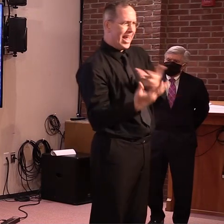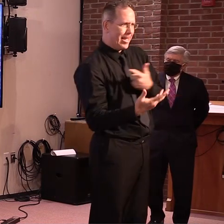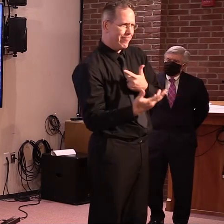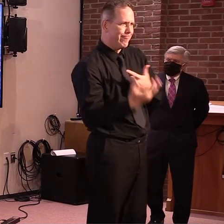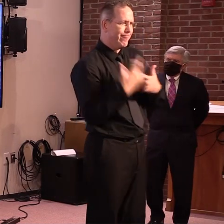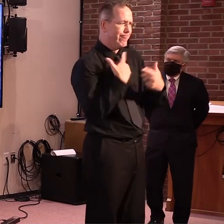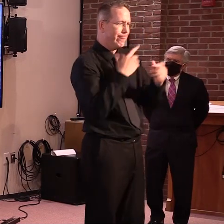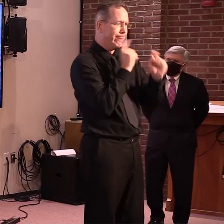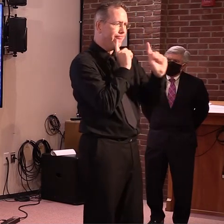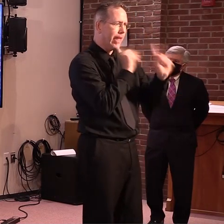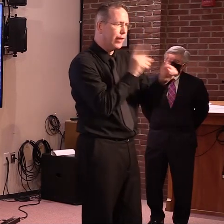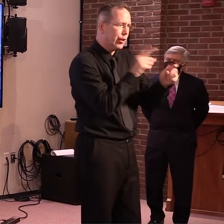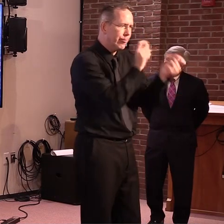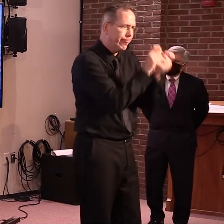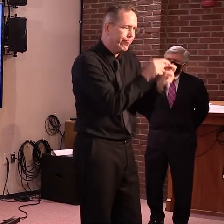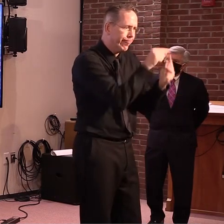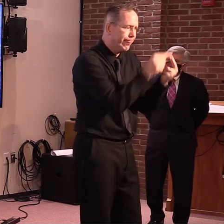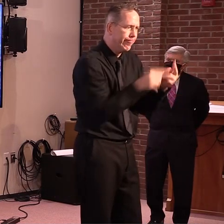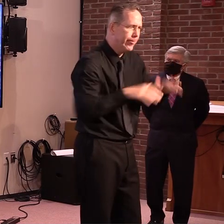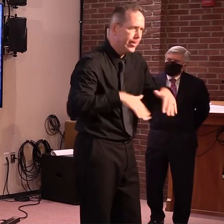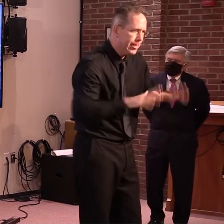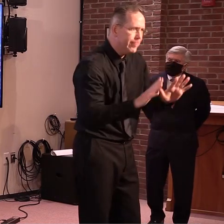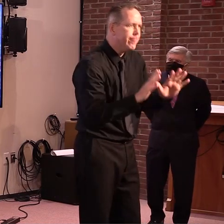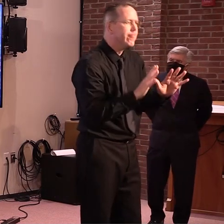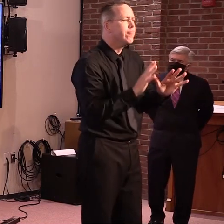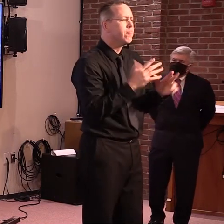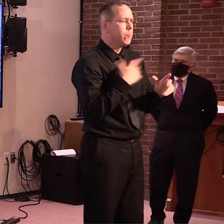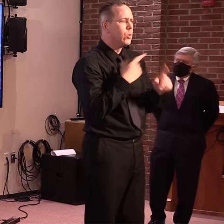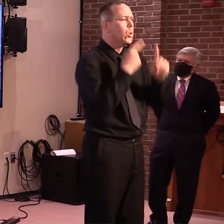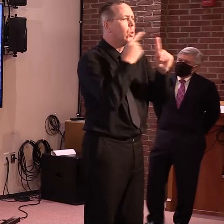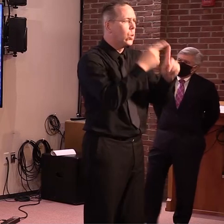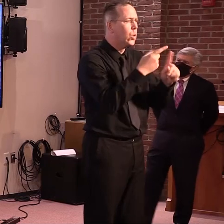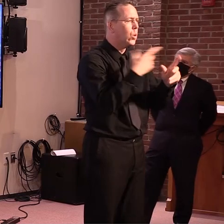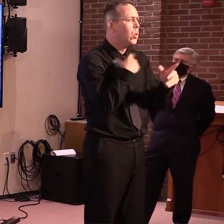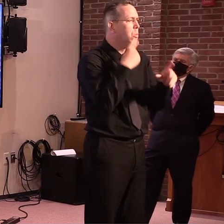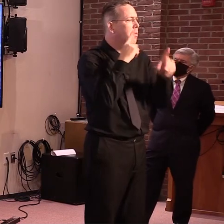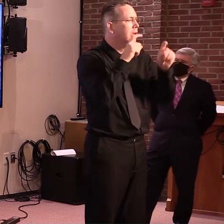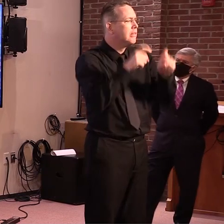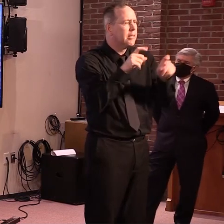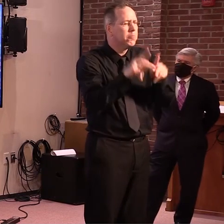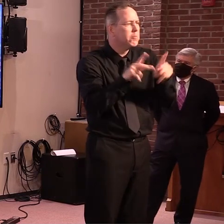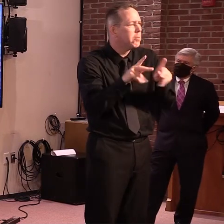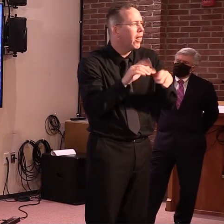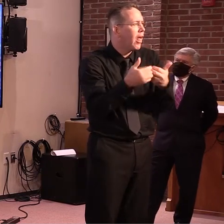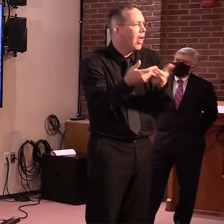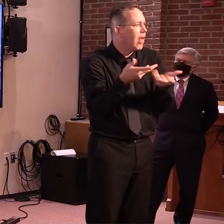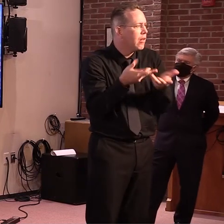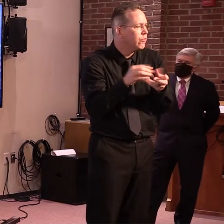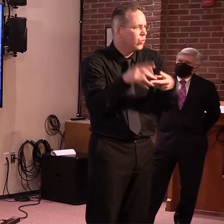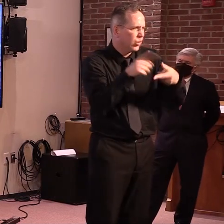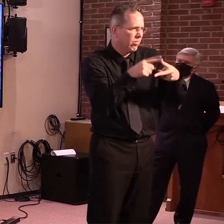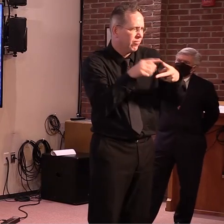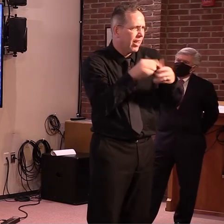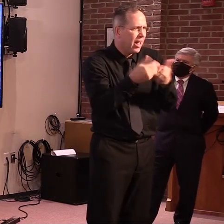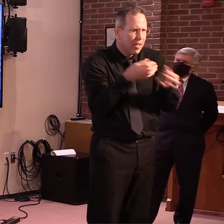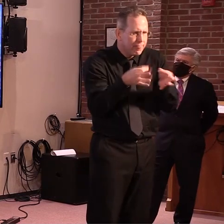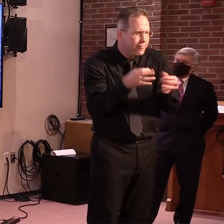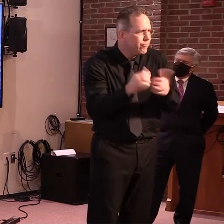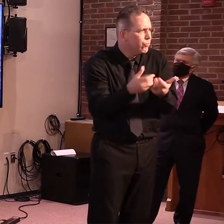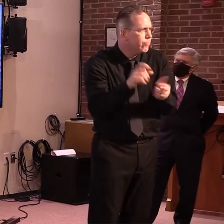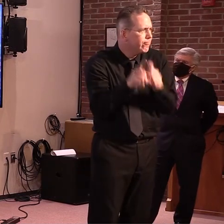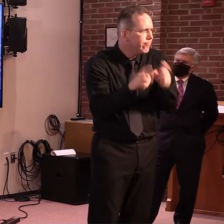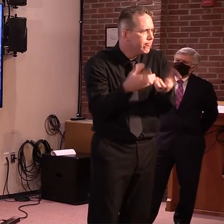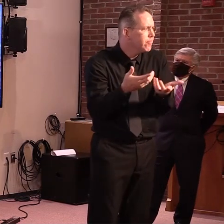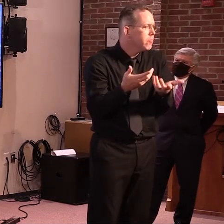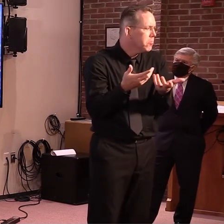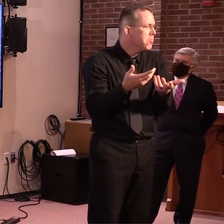age appropriateness, knowing that the first graders might not have the sophistication about public health that, let's say, high school students might have? No, in the